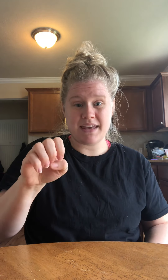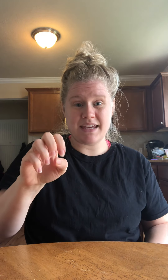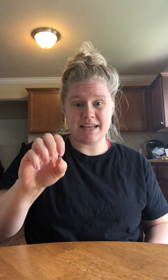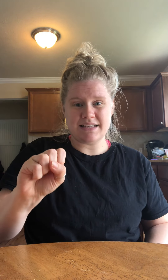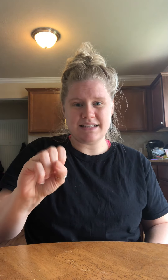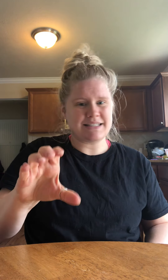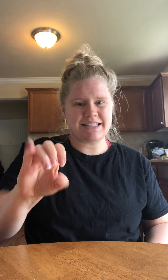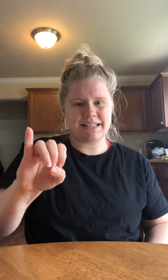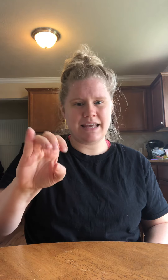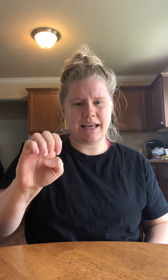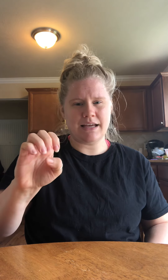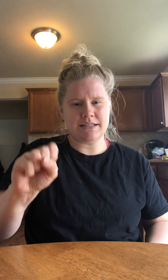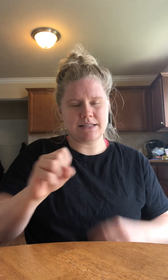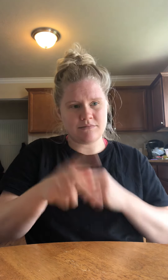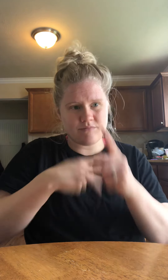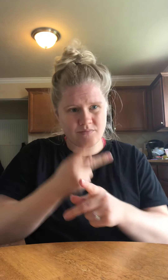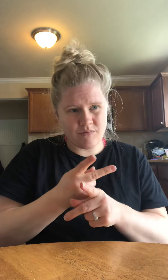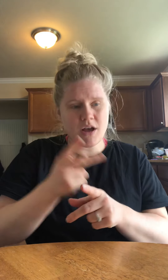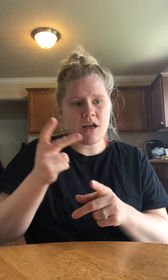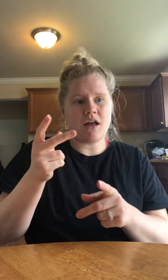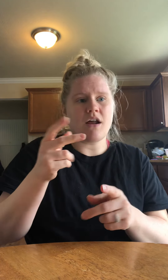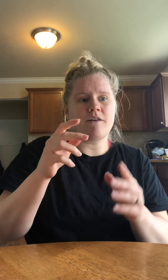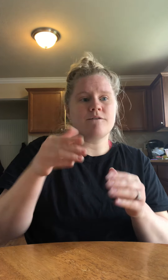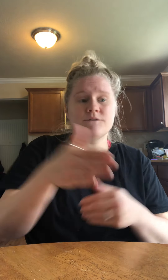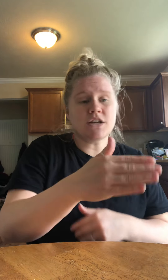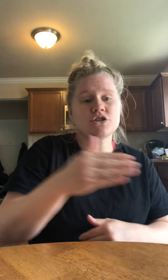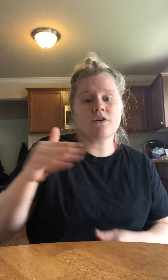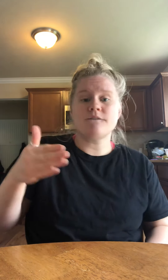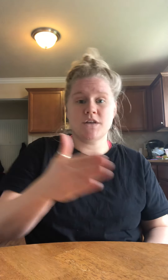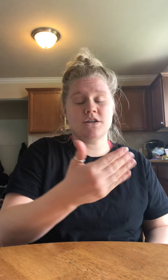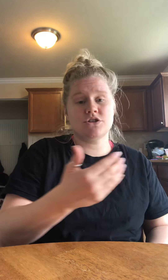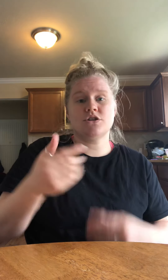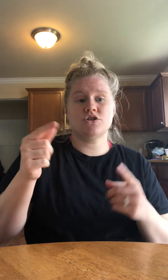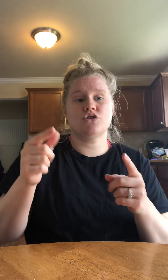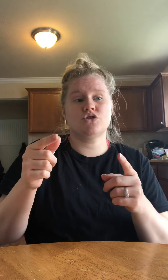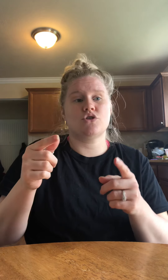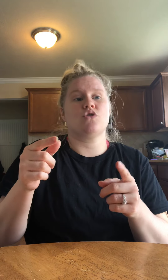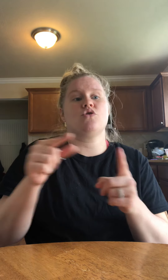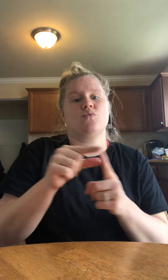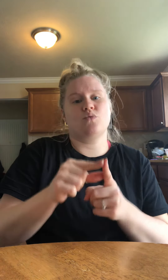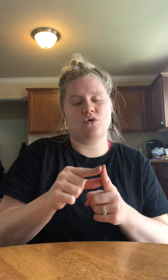And fish is the word that we would use to refer to individual fish.